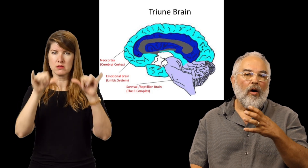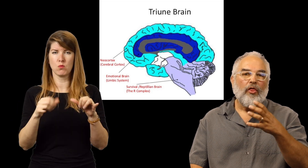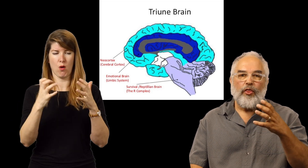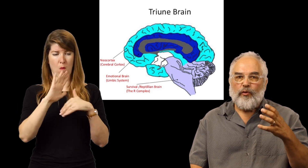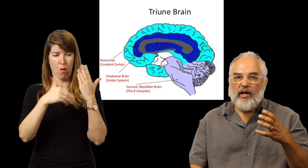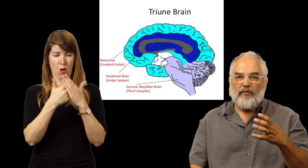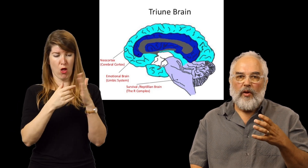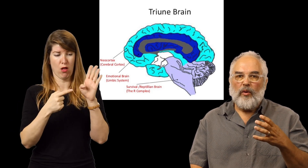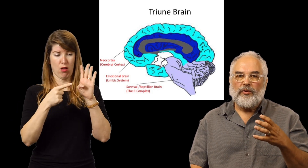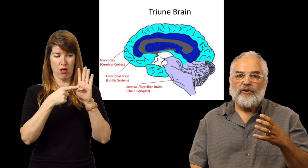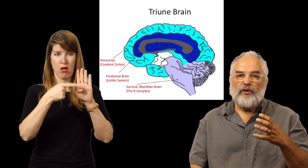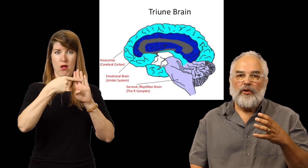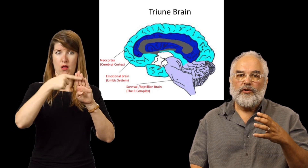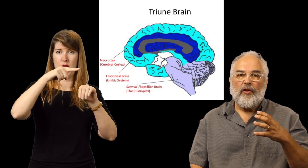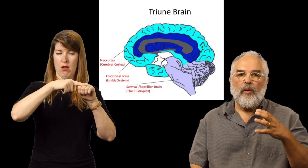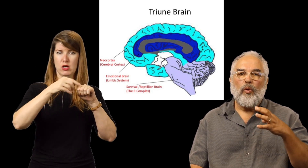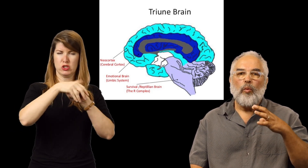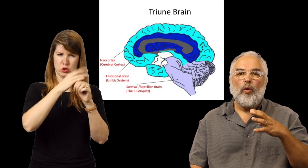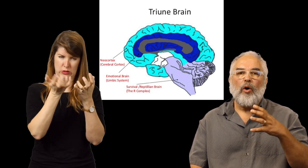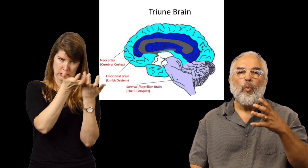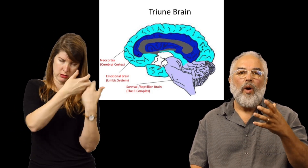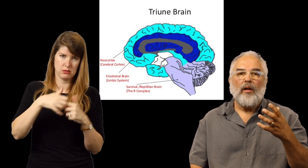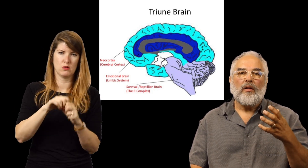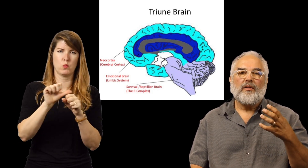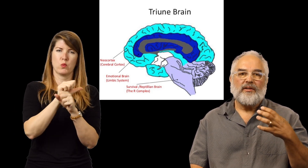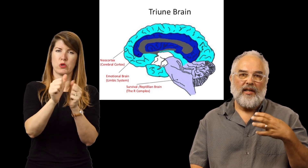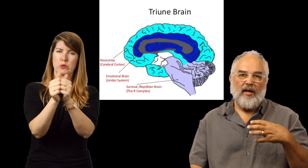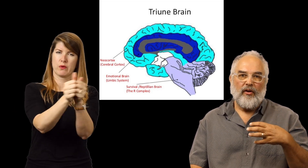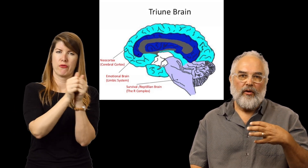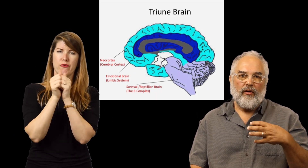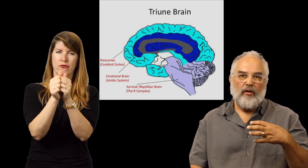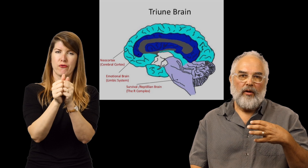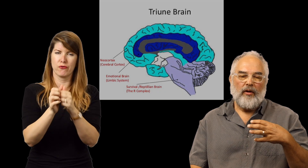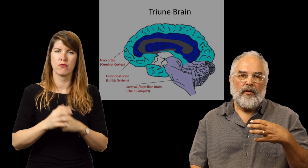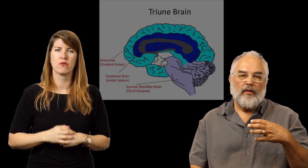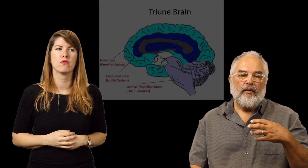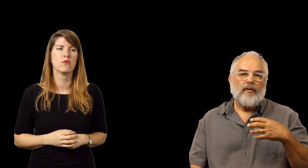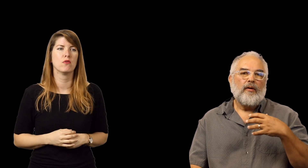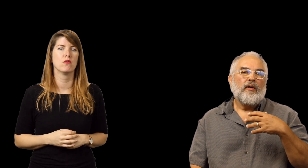integrating all 3 of those so they will work well together.